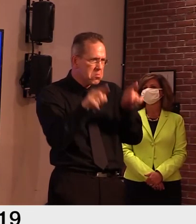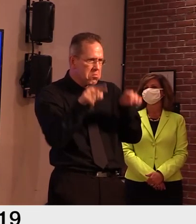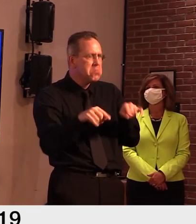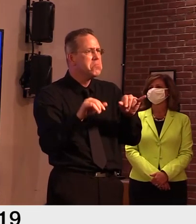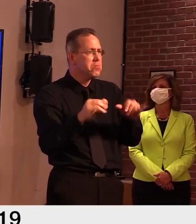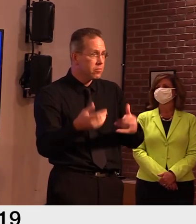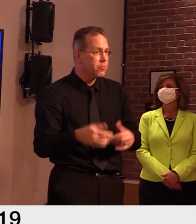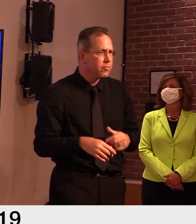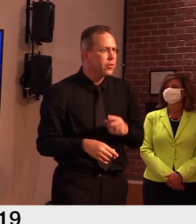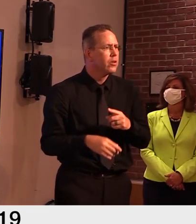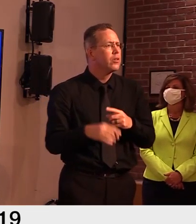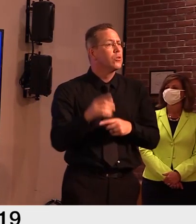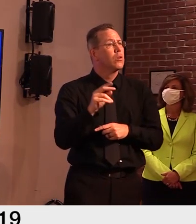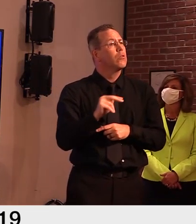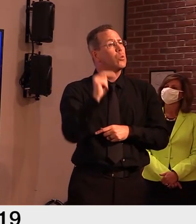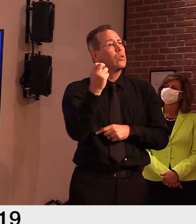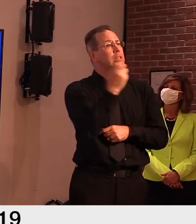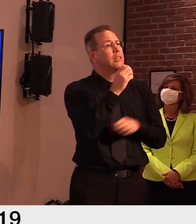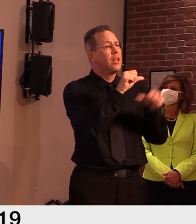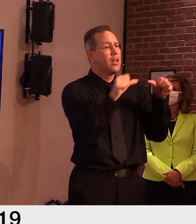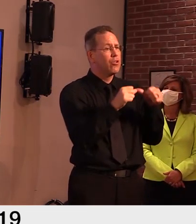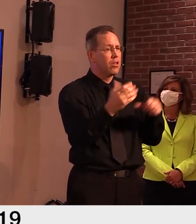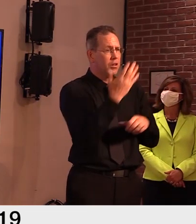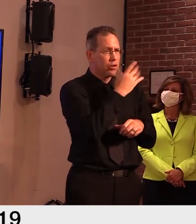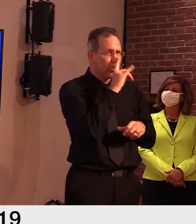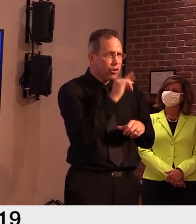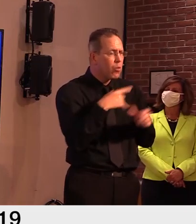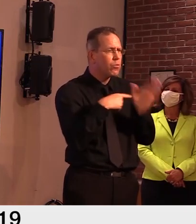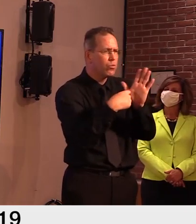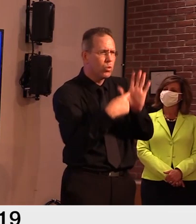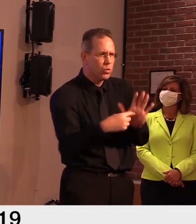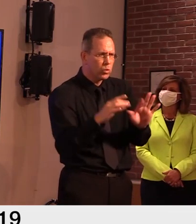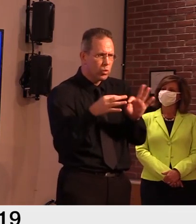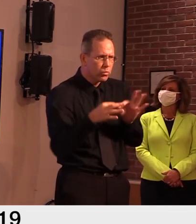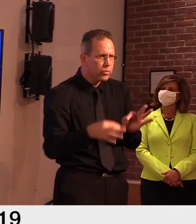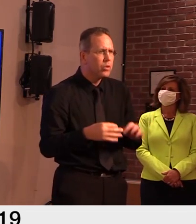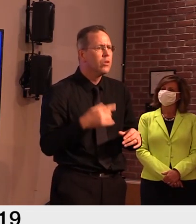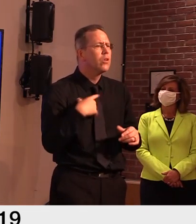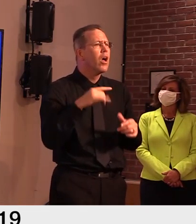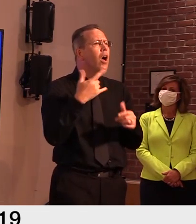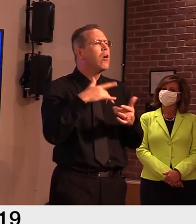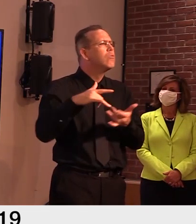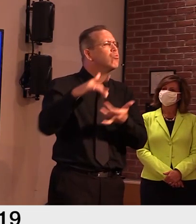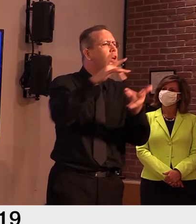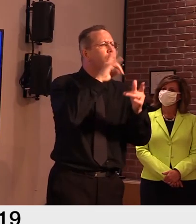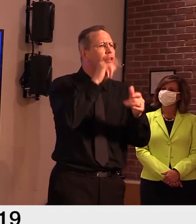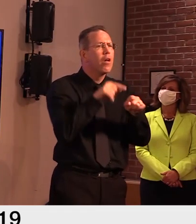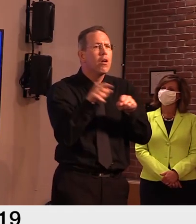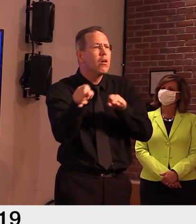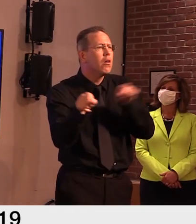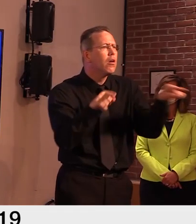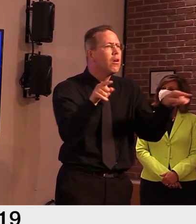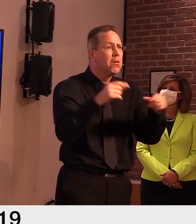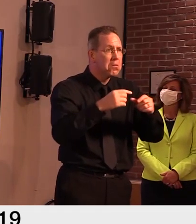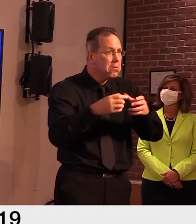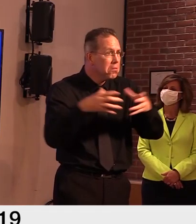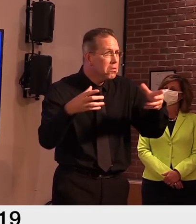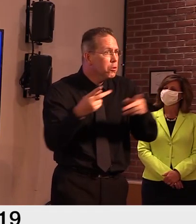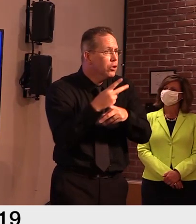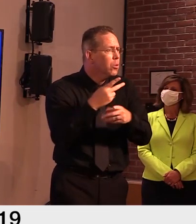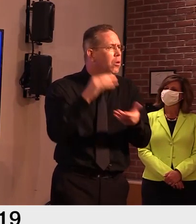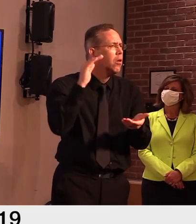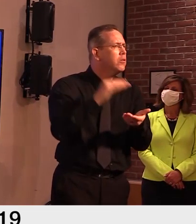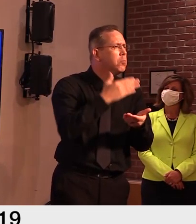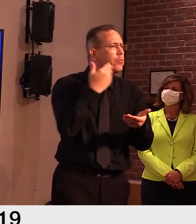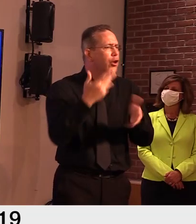news a lot recently, which is Arizona, which has seen a steady increase in cases over the last few weeks. Finally,